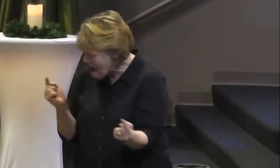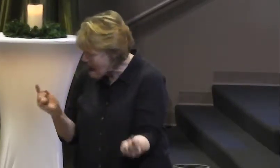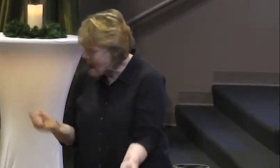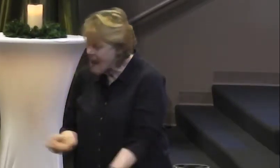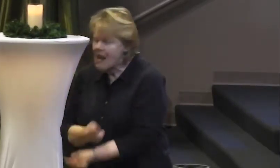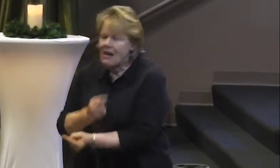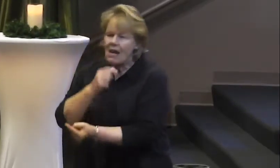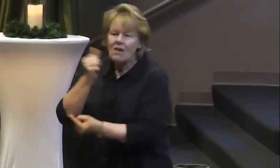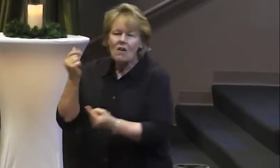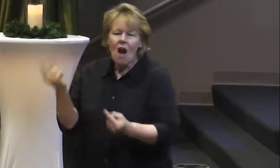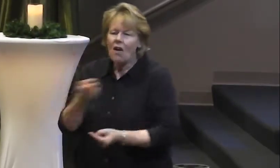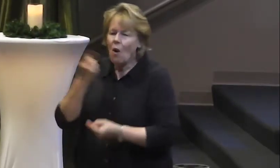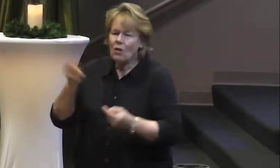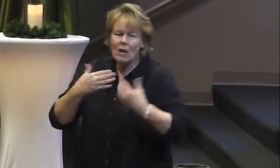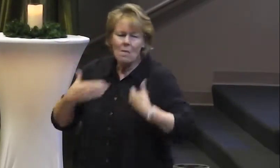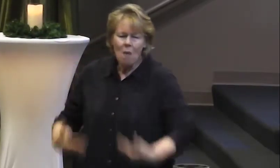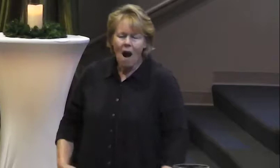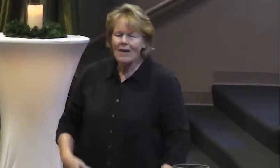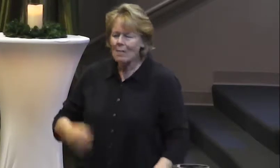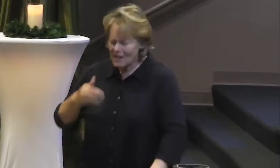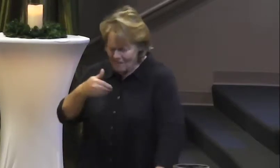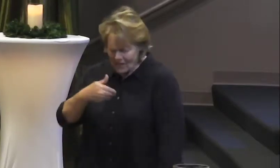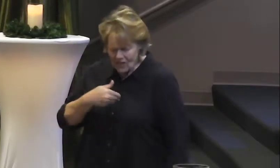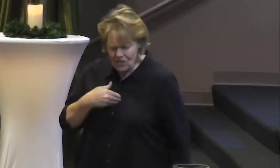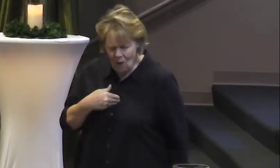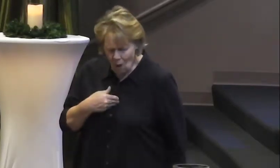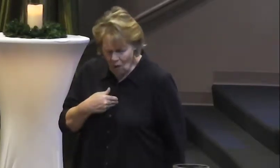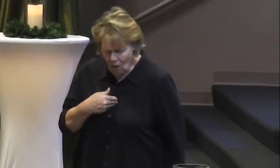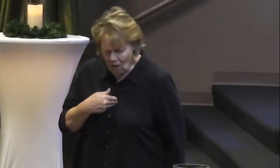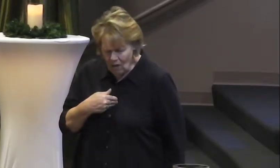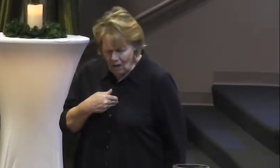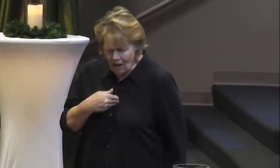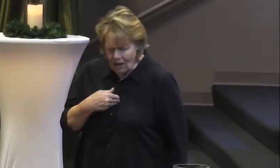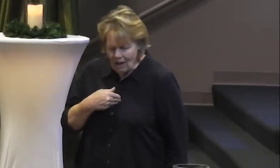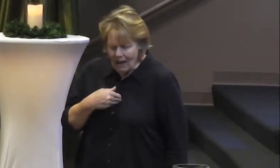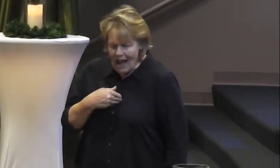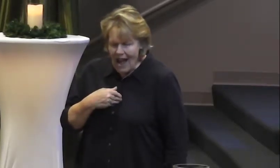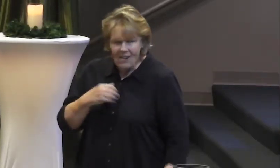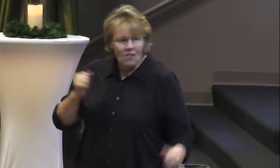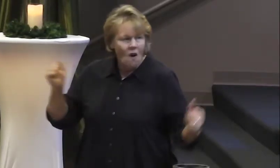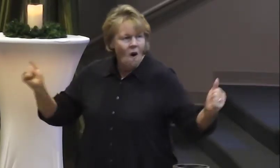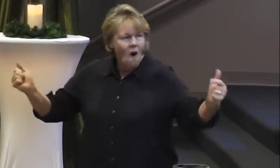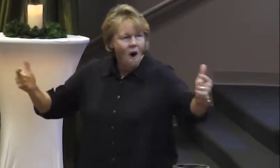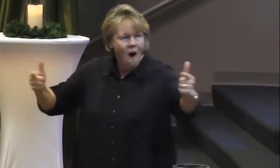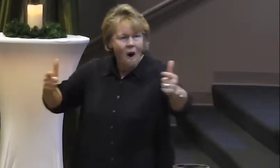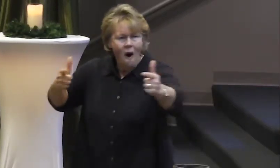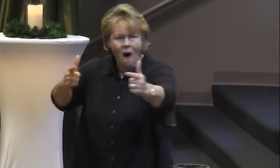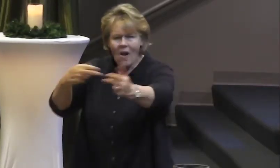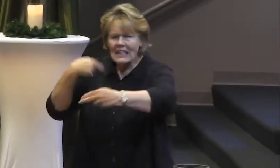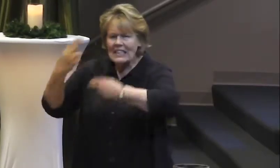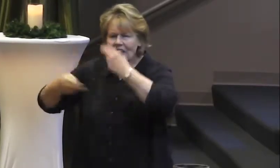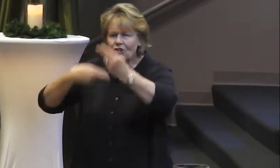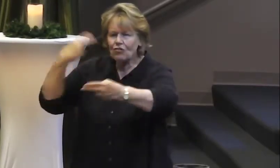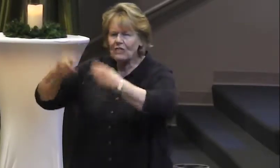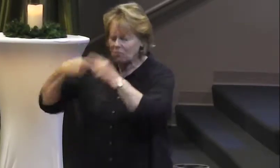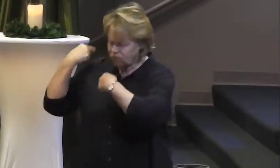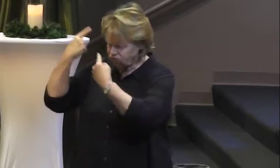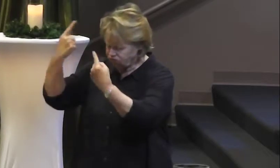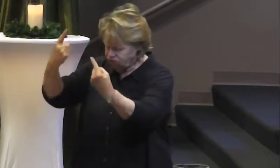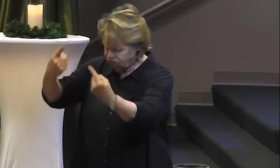but of soul, as he somehow bears the full weight of all of history's sin and evil upon himself, and